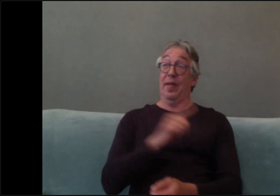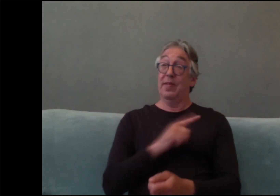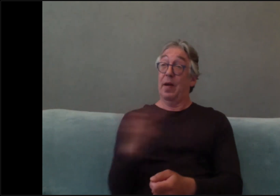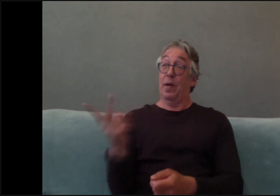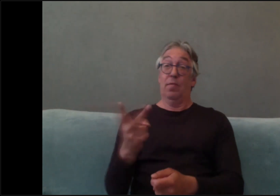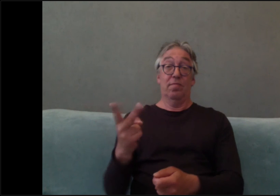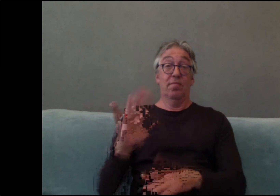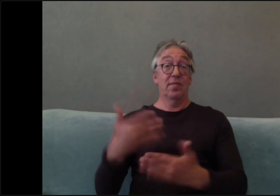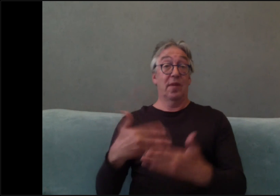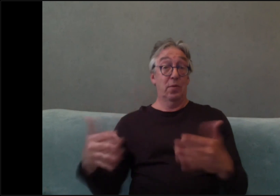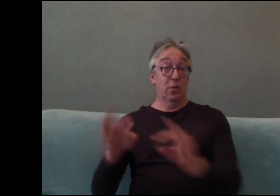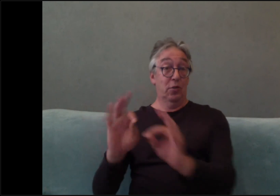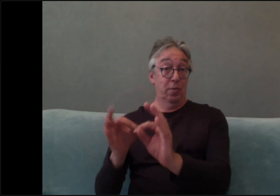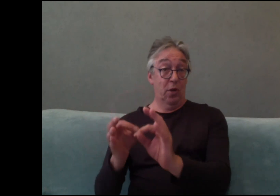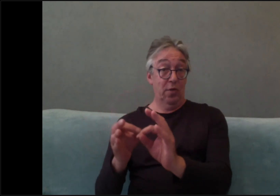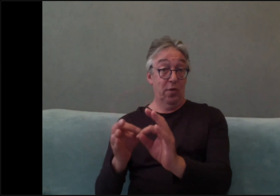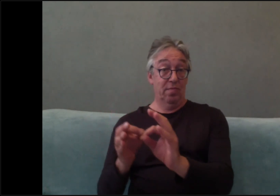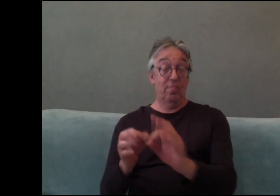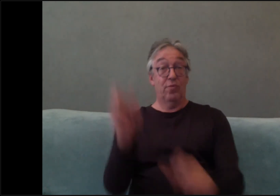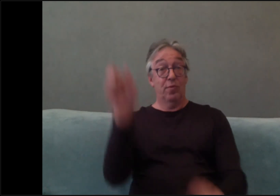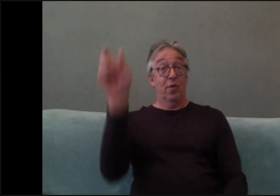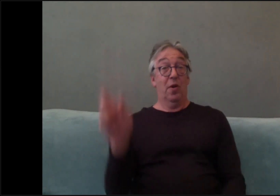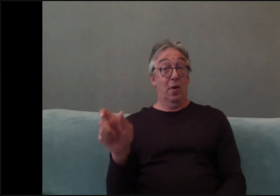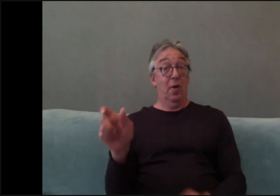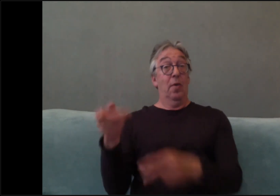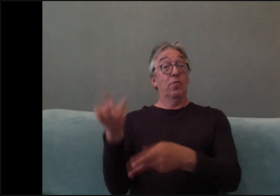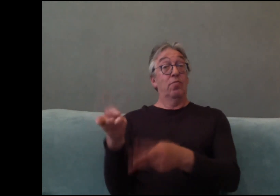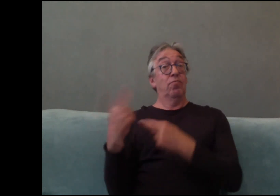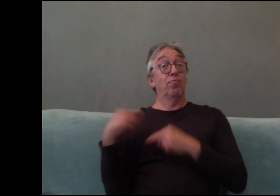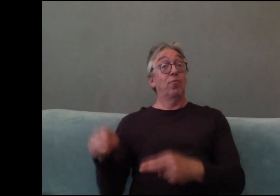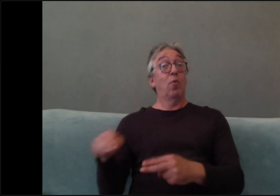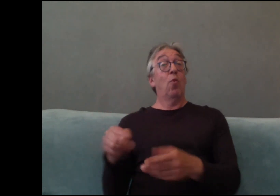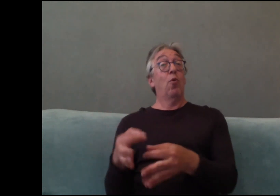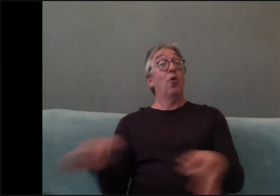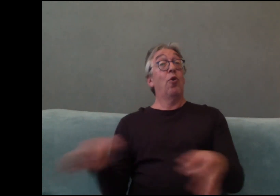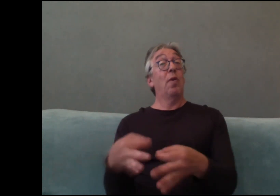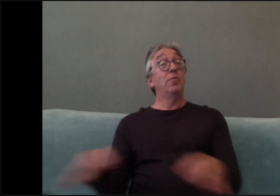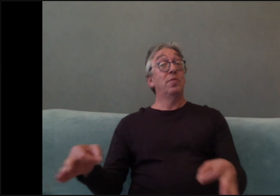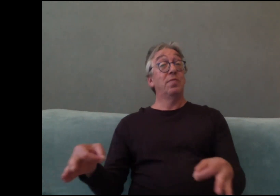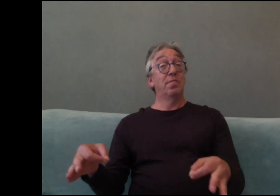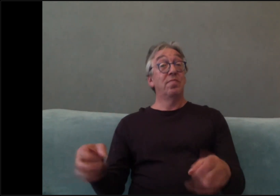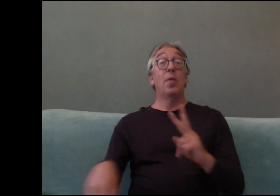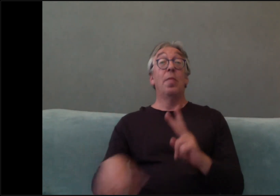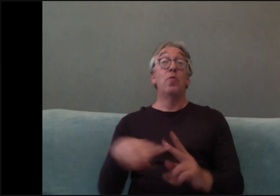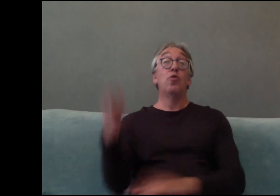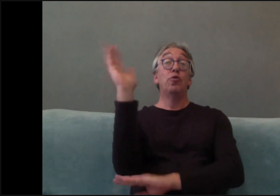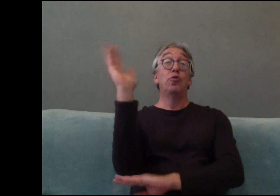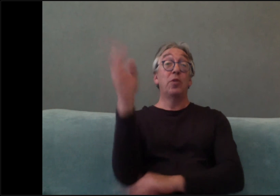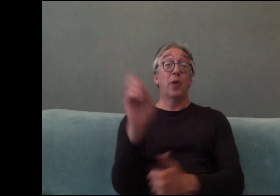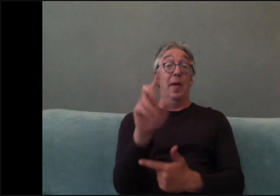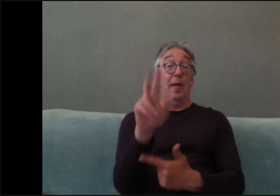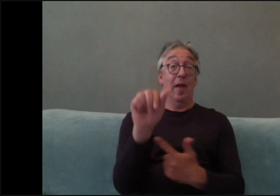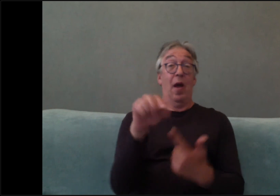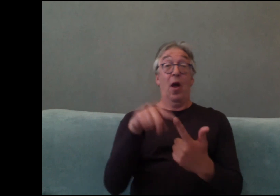our live captioner, and all of our speakers, so Elena, Vera, Stein, and